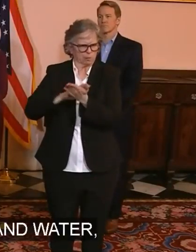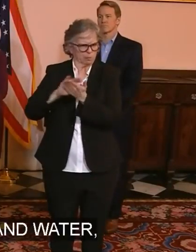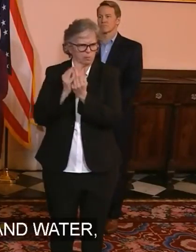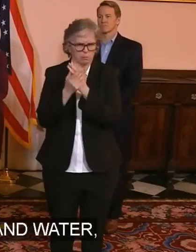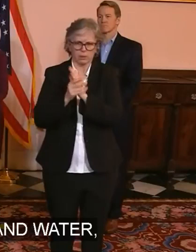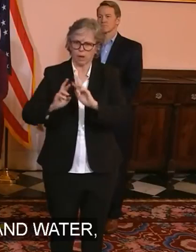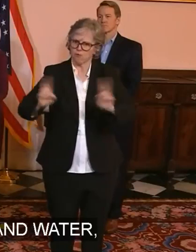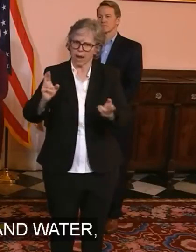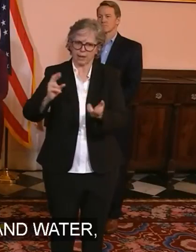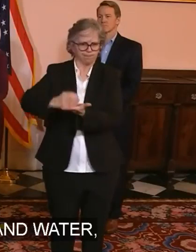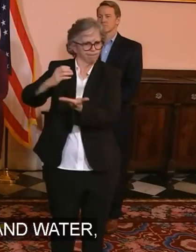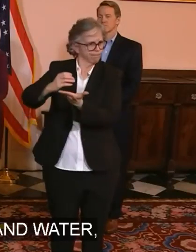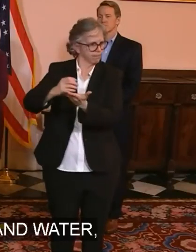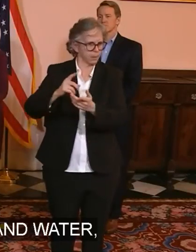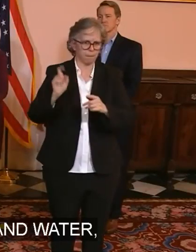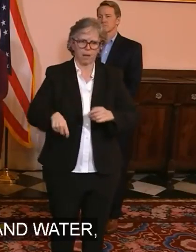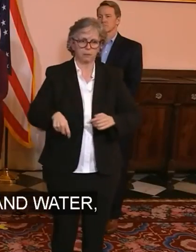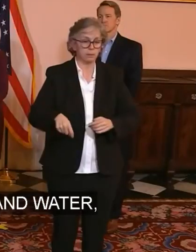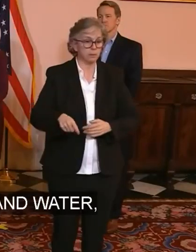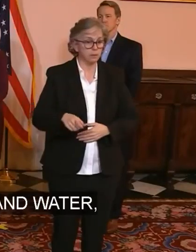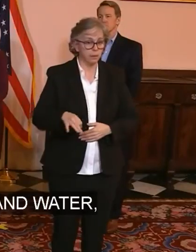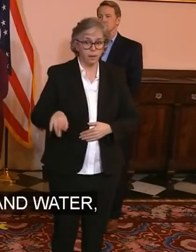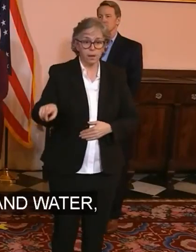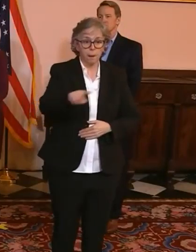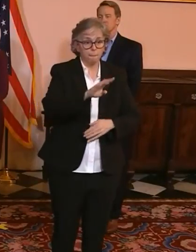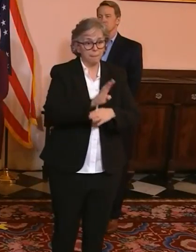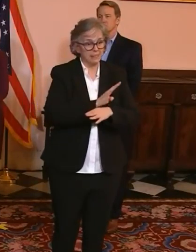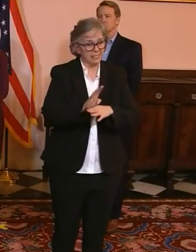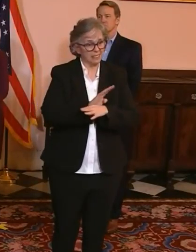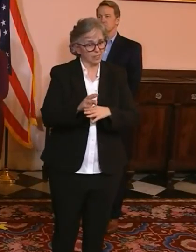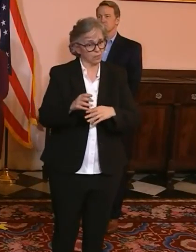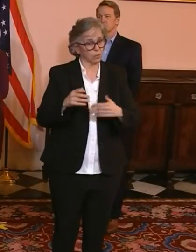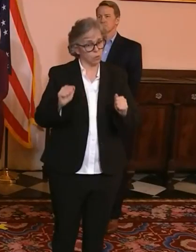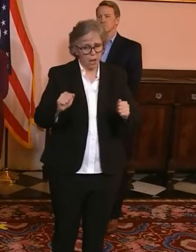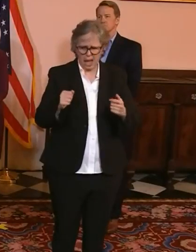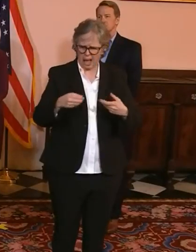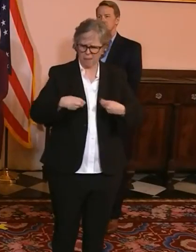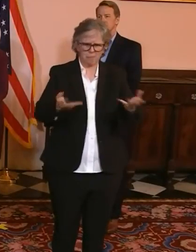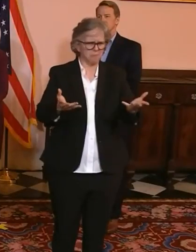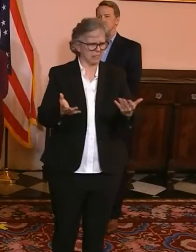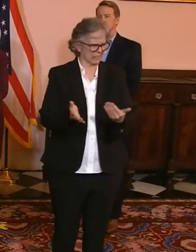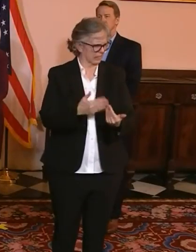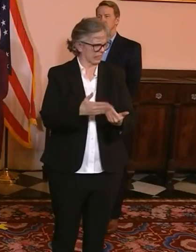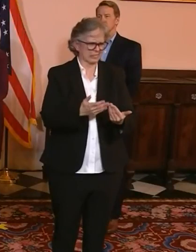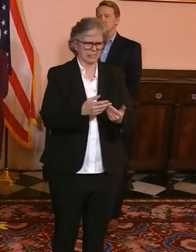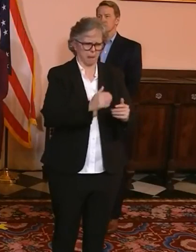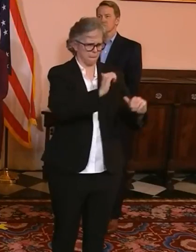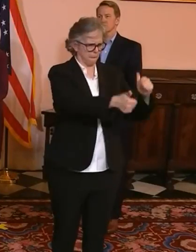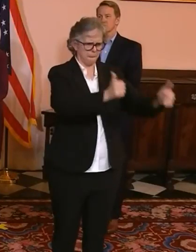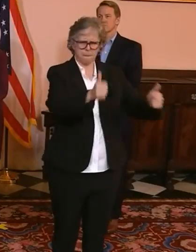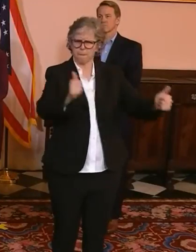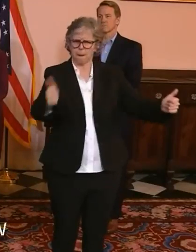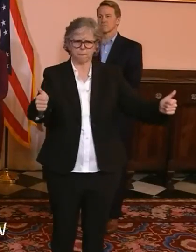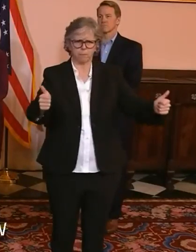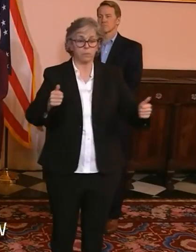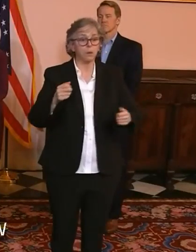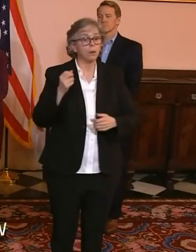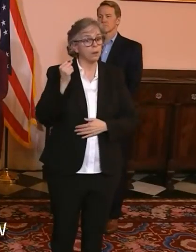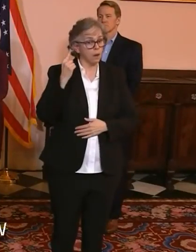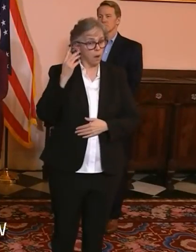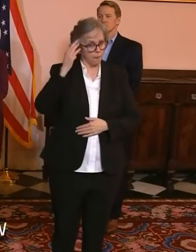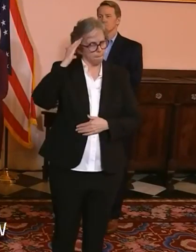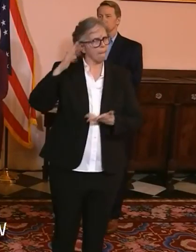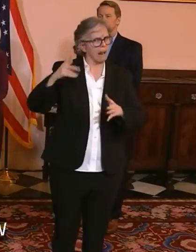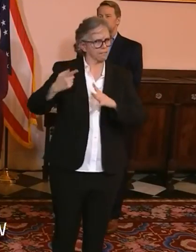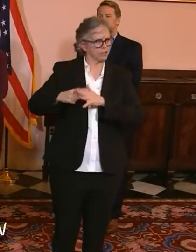These are things that businesses can do, and they can do immediately, and we know that many of them are already doing this.